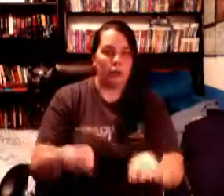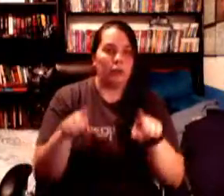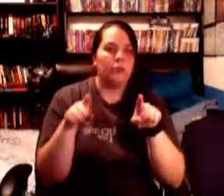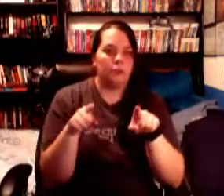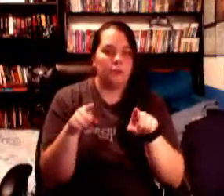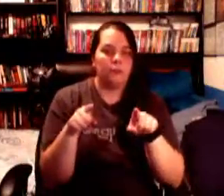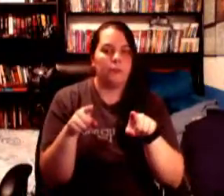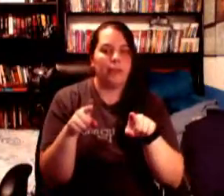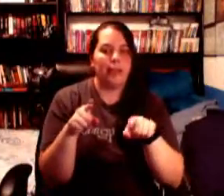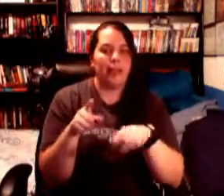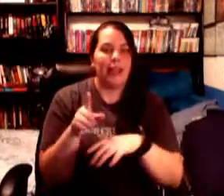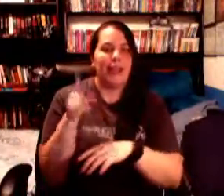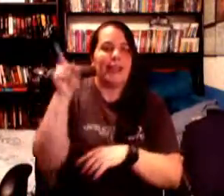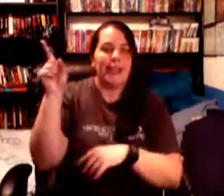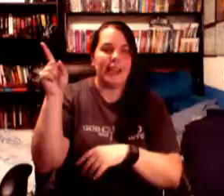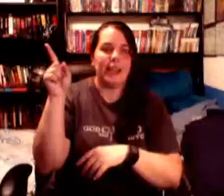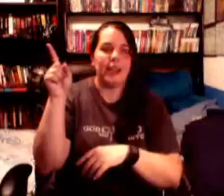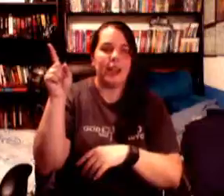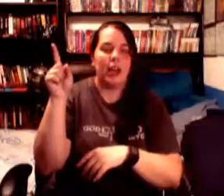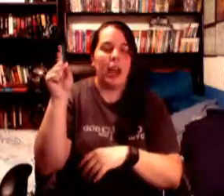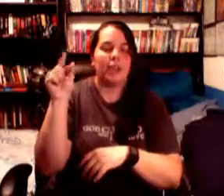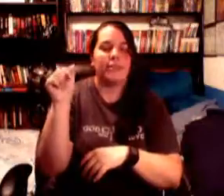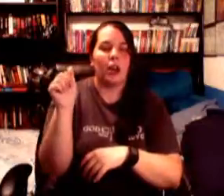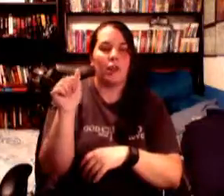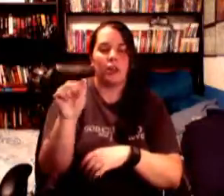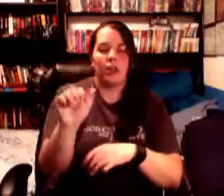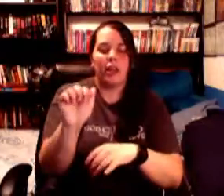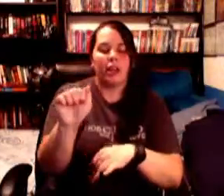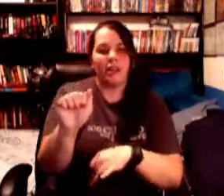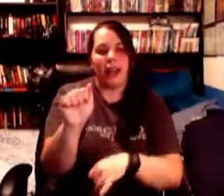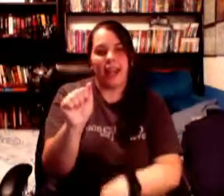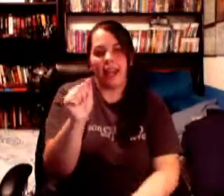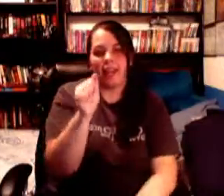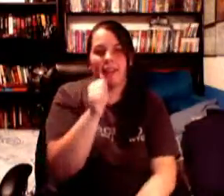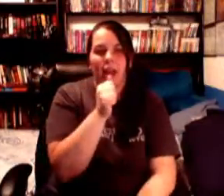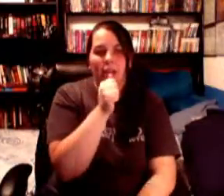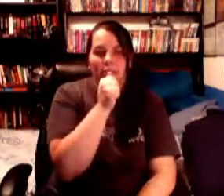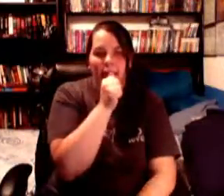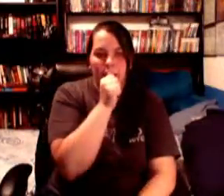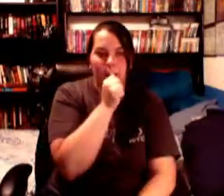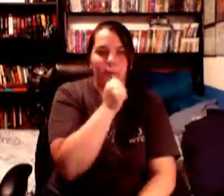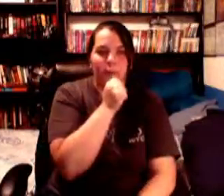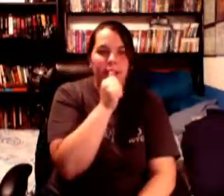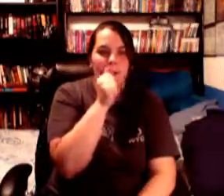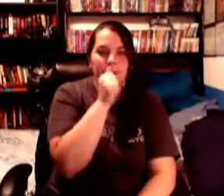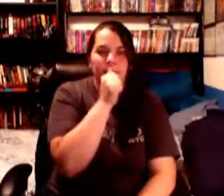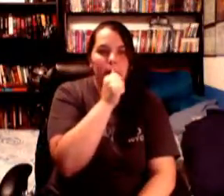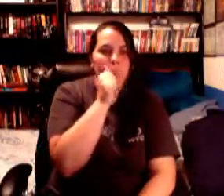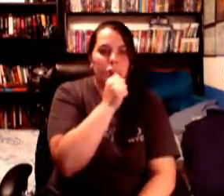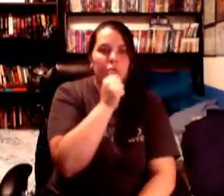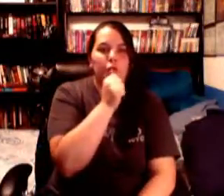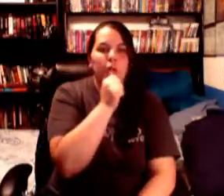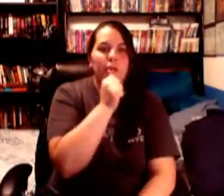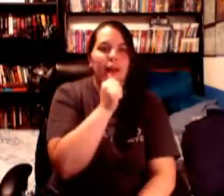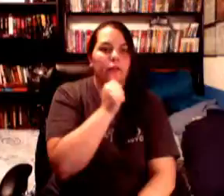while he, and suffered is an A hand, and it's at your lips, but you're going to run back and